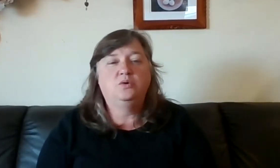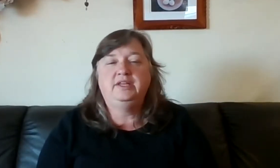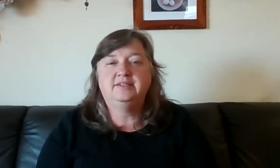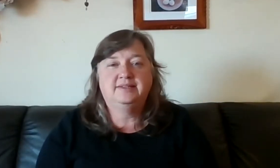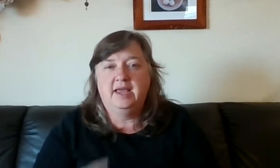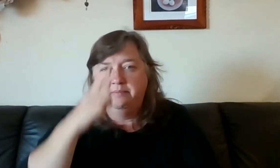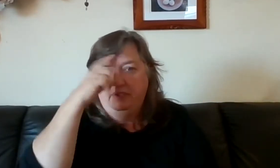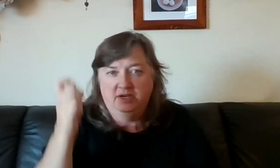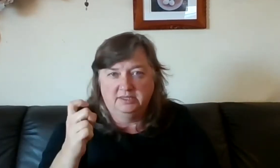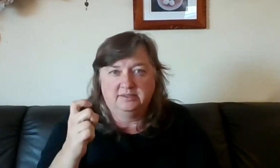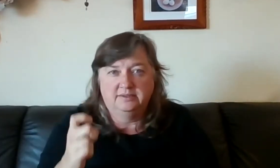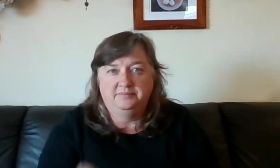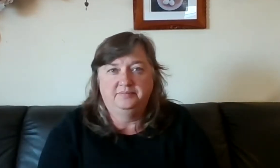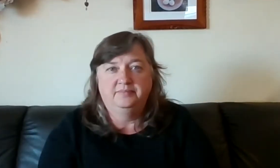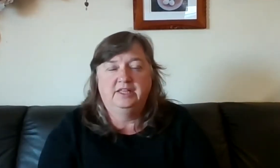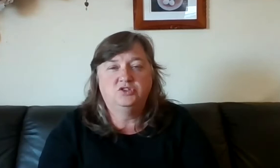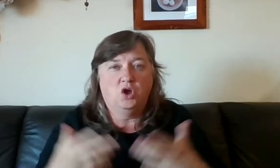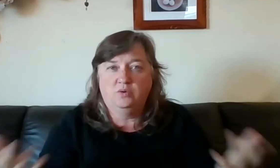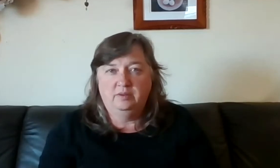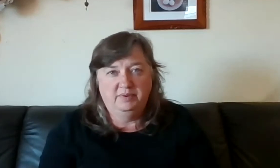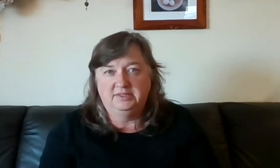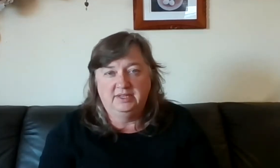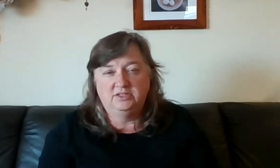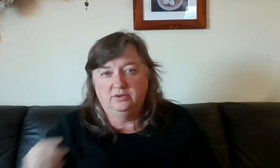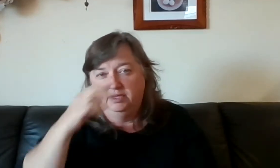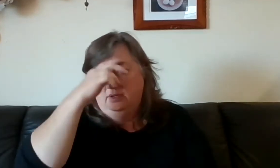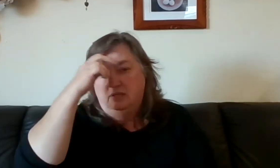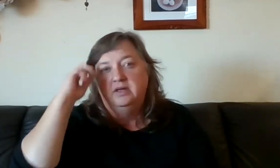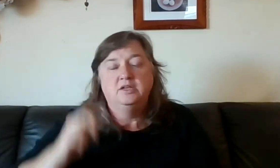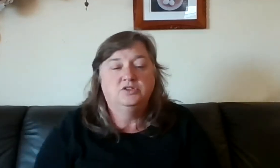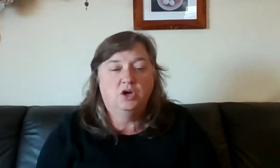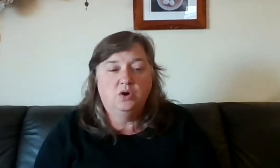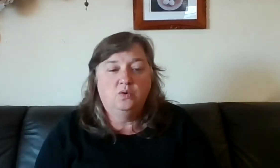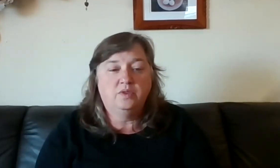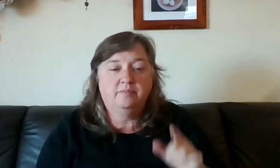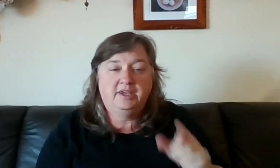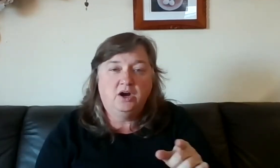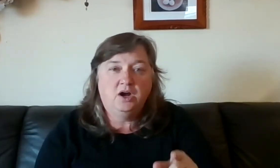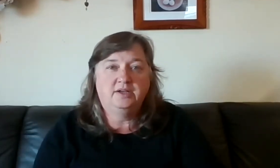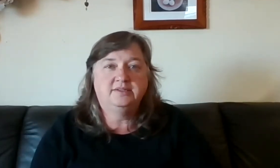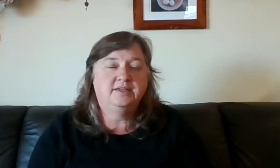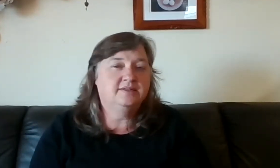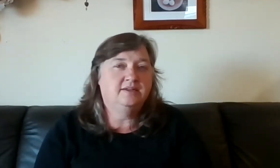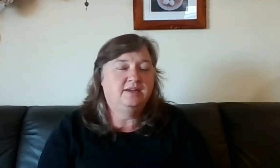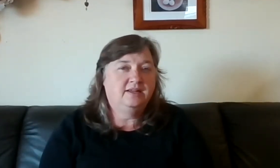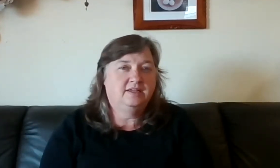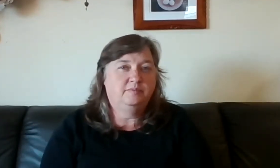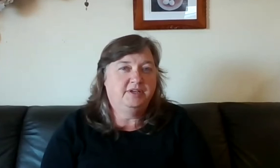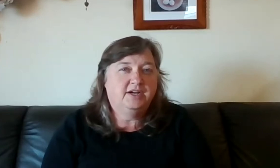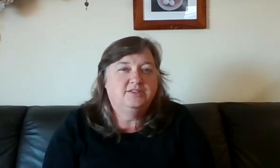need to say because. It's already built into it. So the because isn't needed because